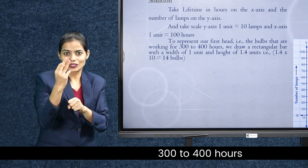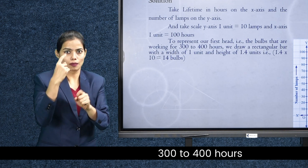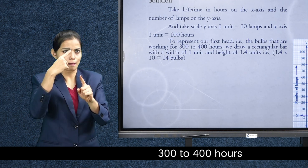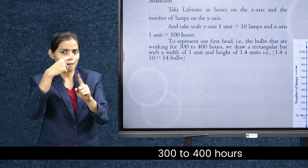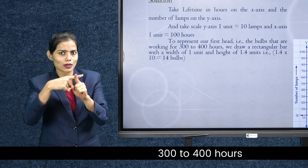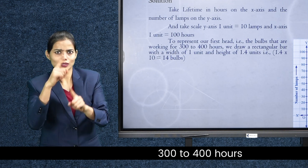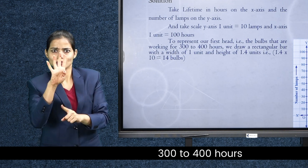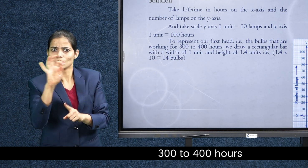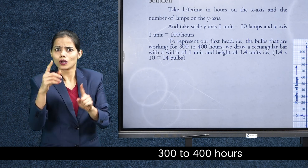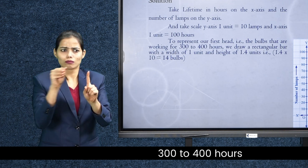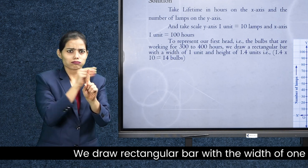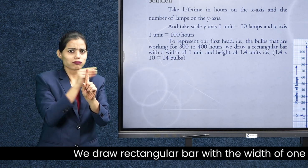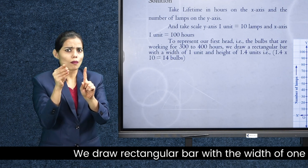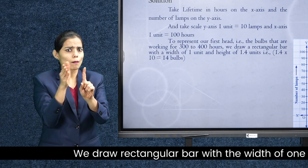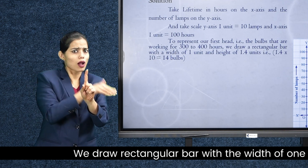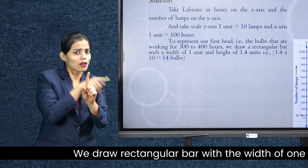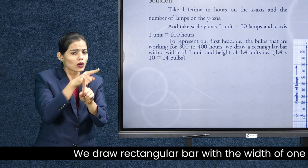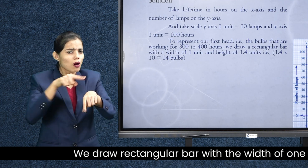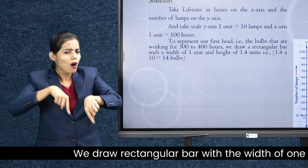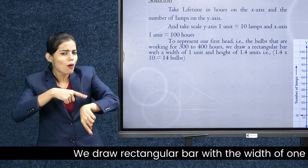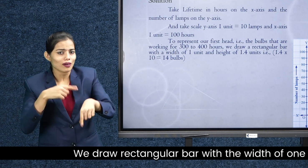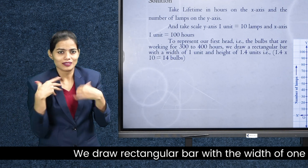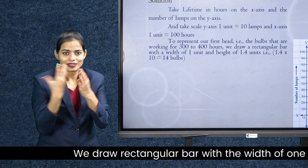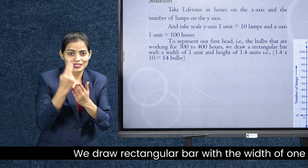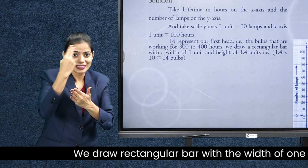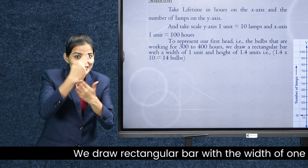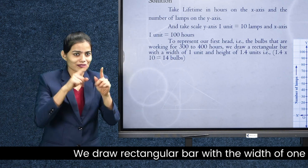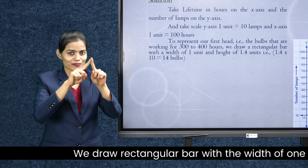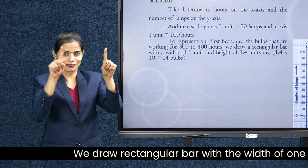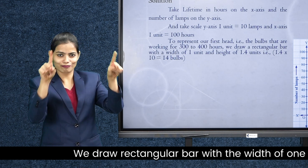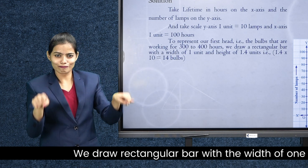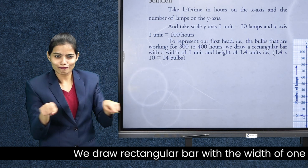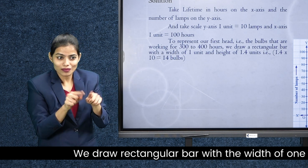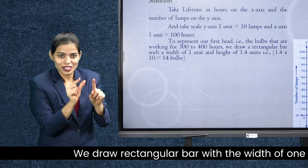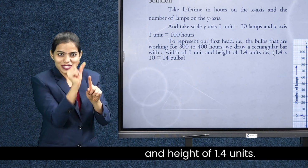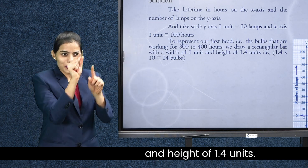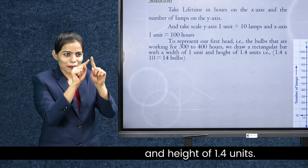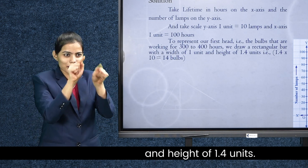hours. We draw a rectangular bar with a width of 1 unit and height